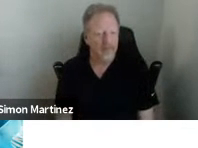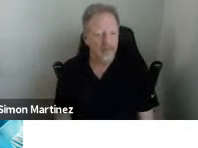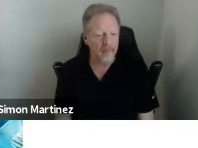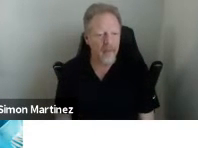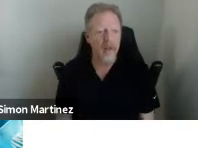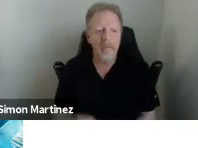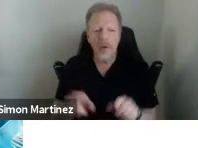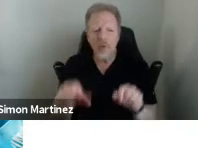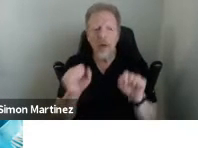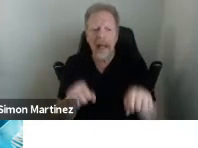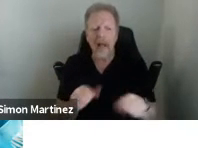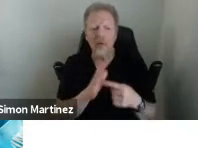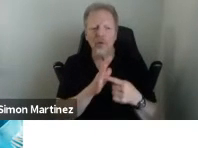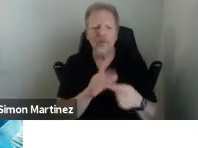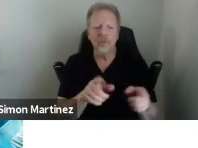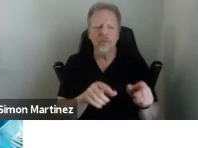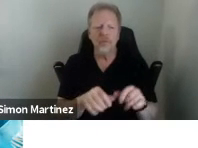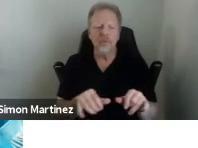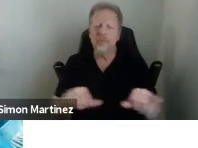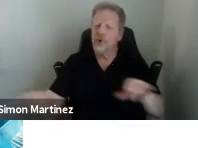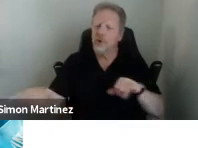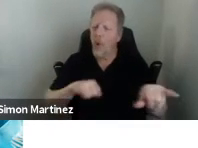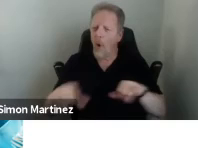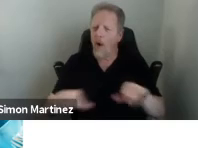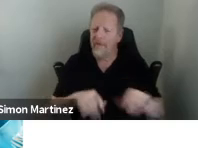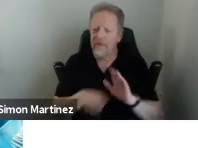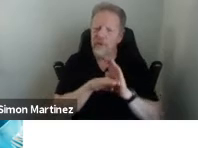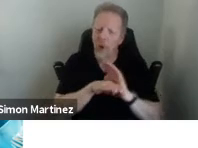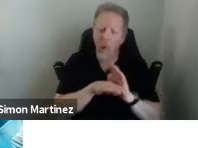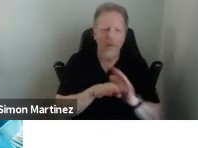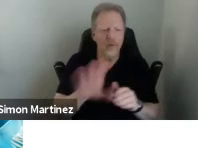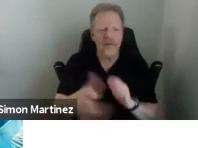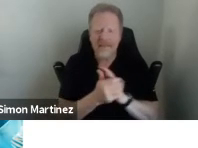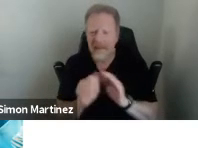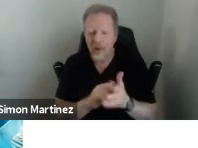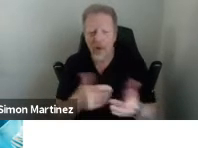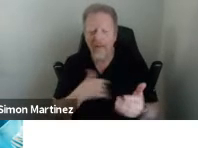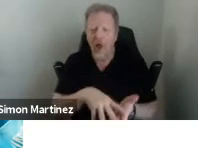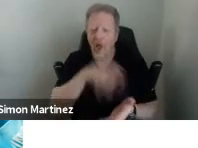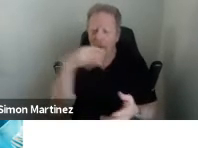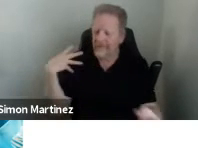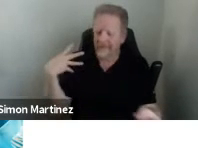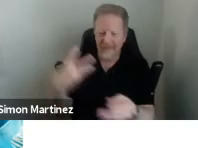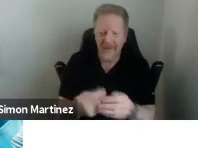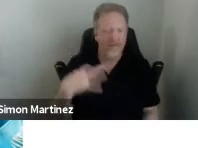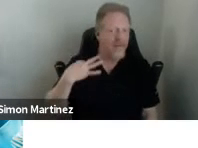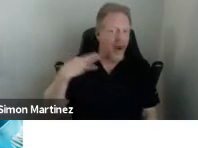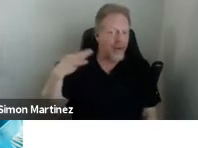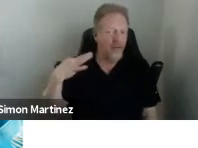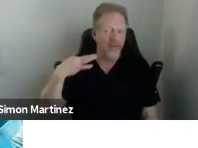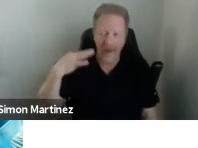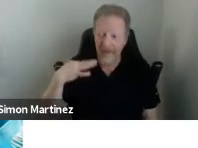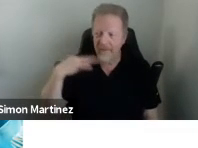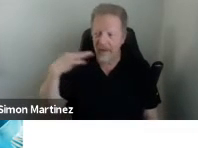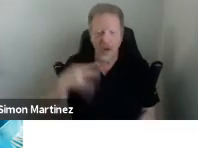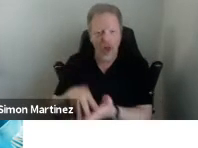But you can showcase so many of the skills that you have learned volunteering, and it